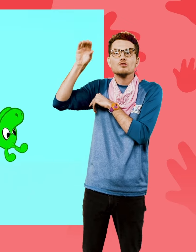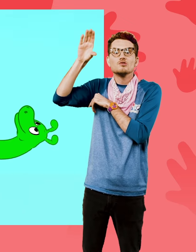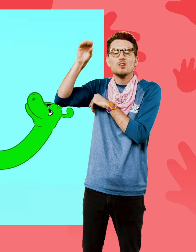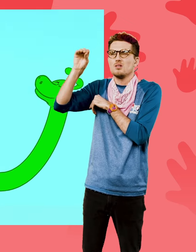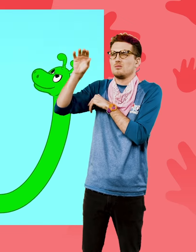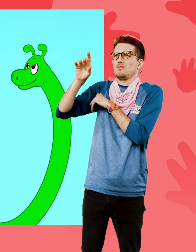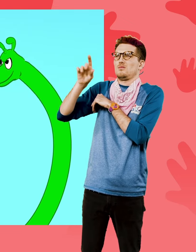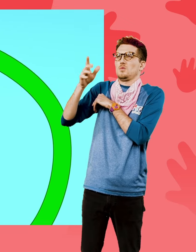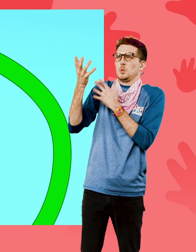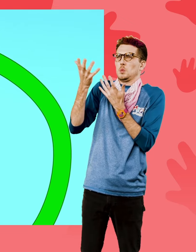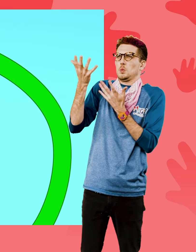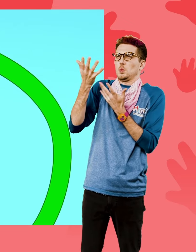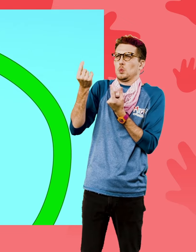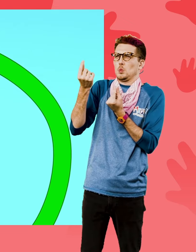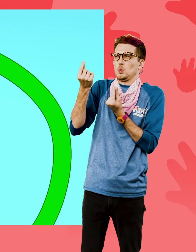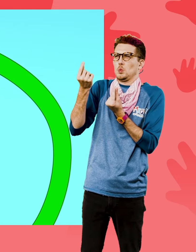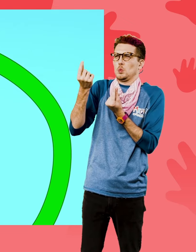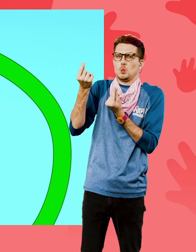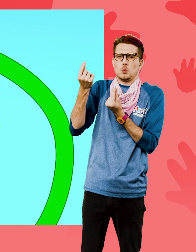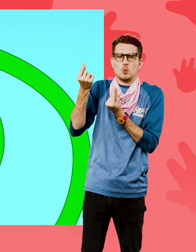Huh? What's it doing?